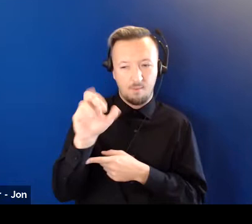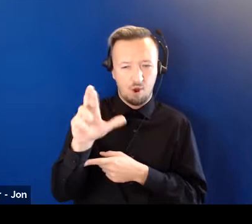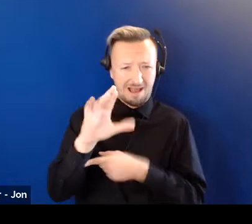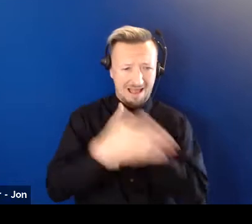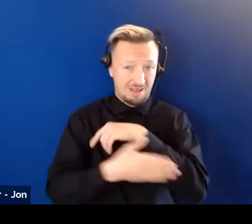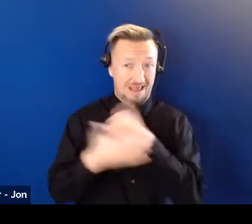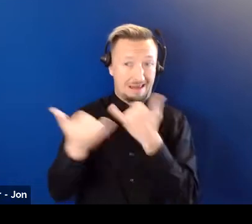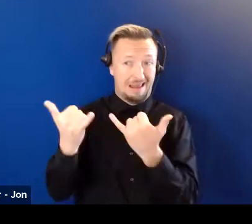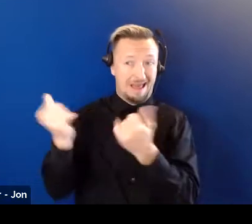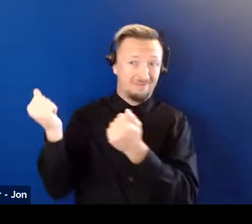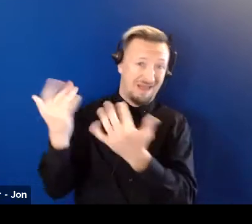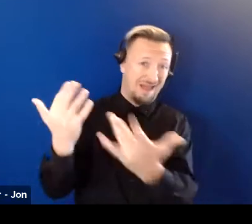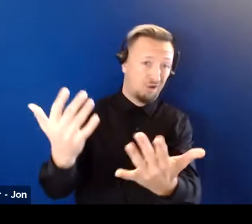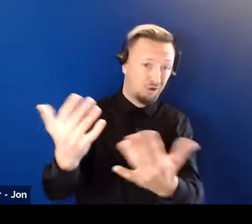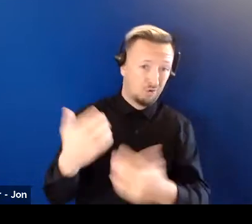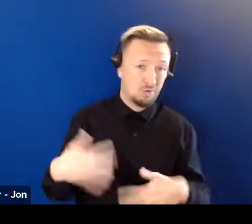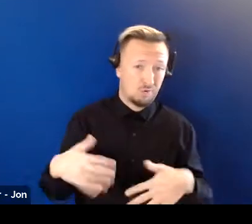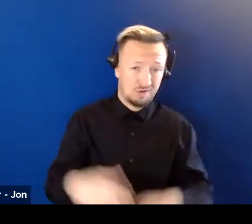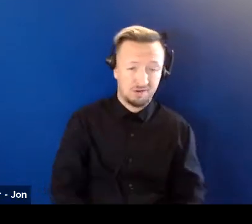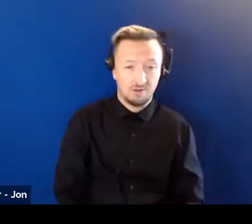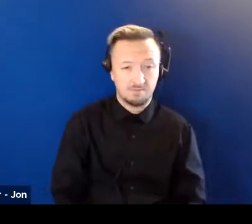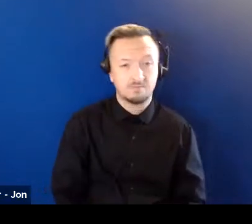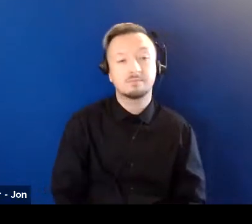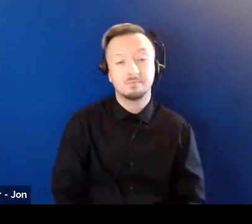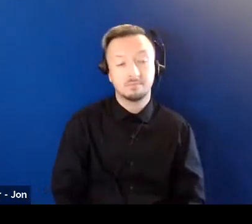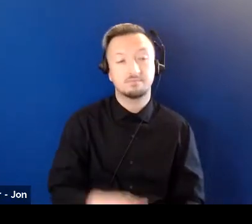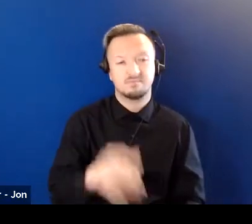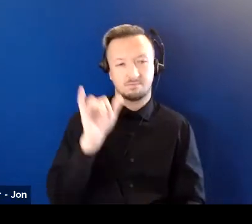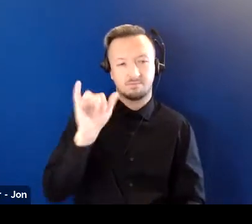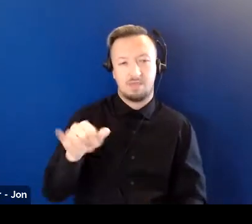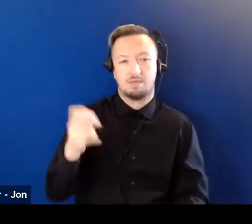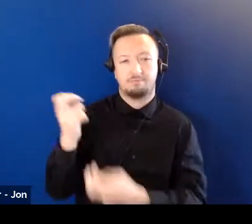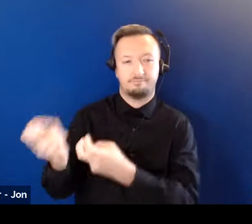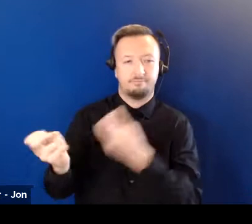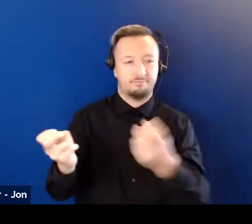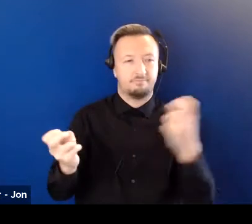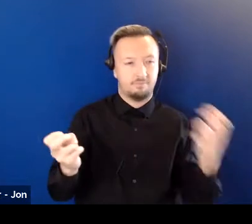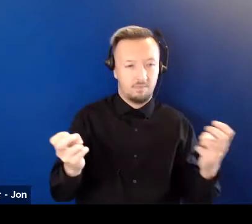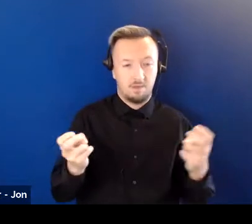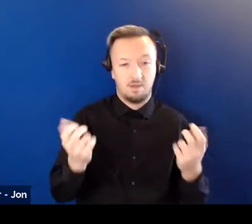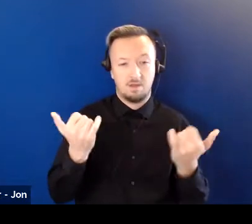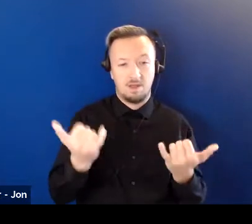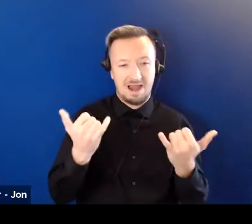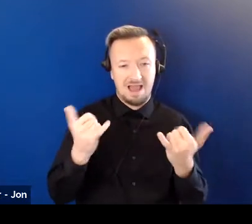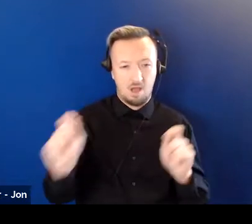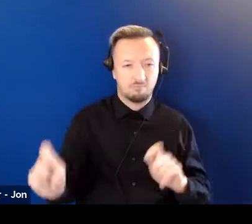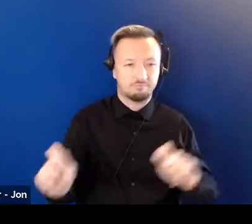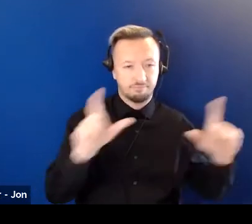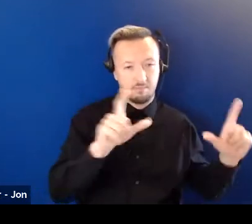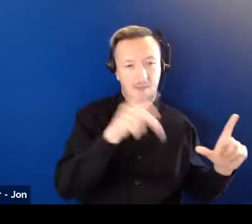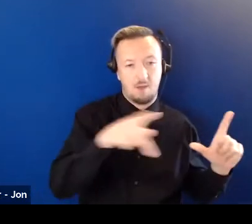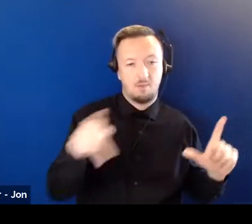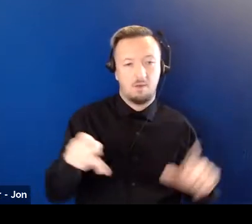be. Yes. All right. So those are your panelists. I'm going to ask to bring up the PowerPoint real